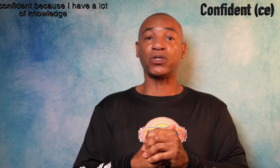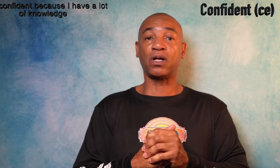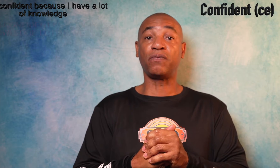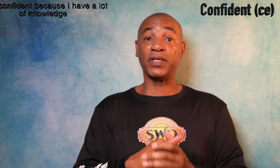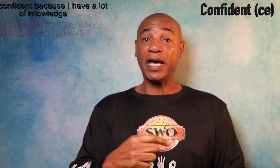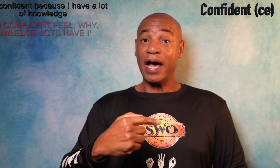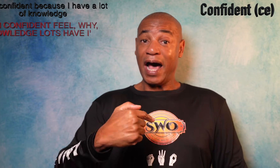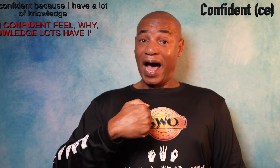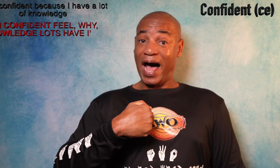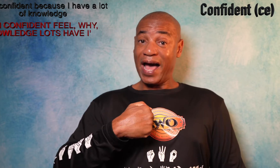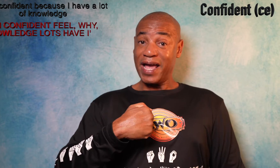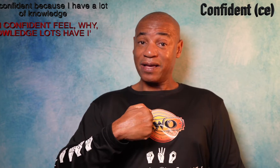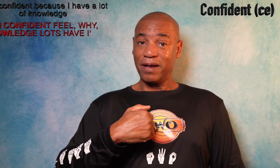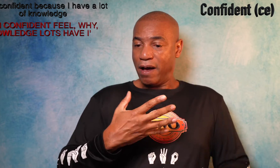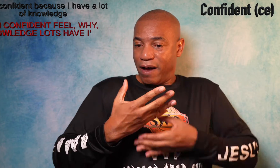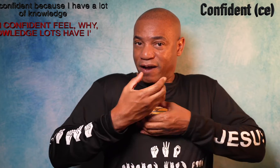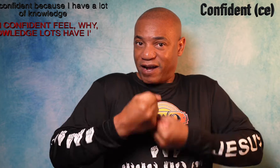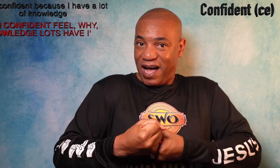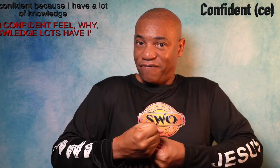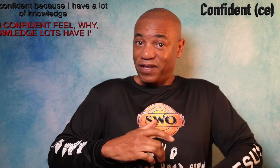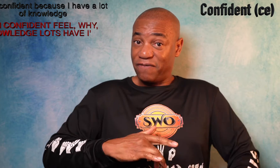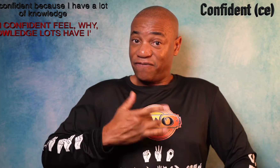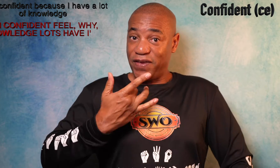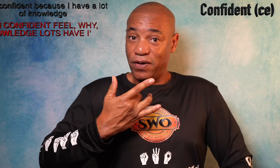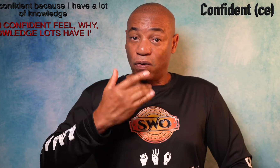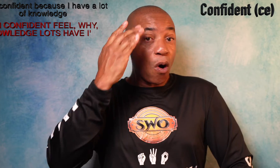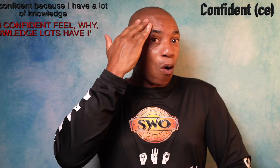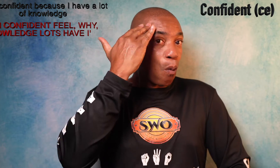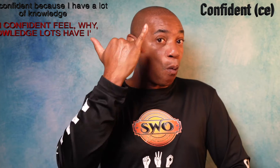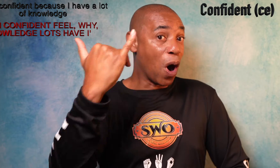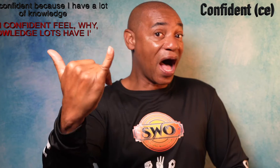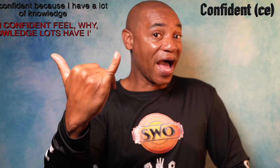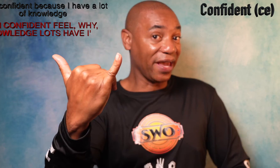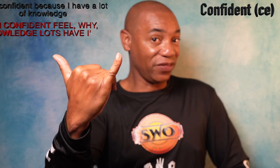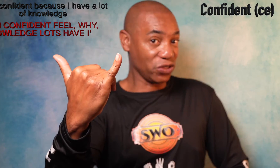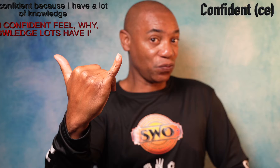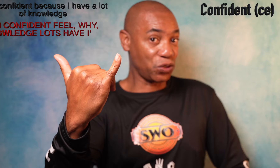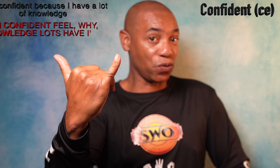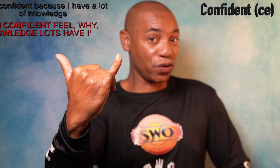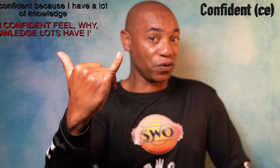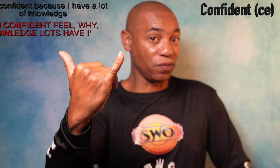off with, I confident feel why. There's a rhetorical.